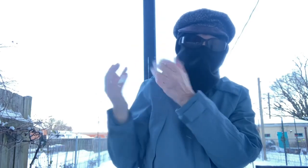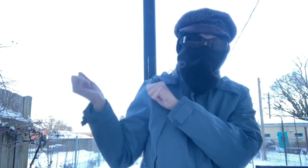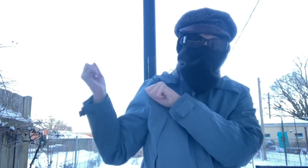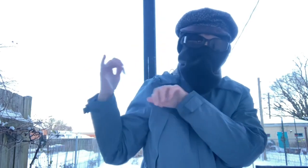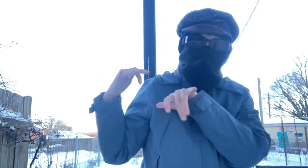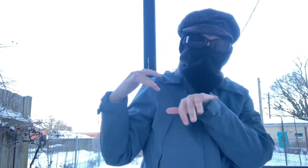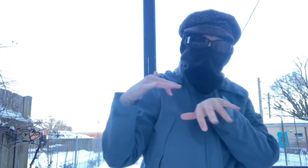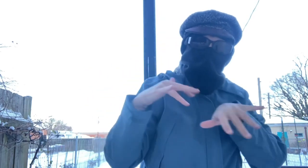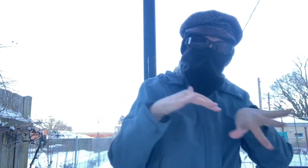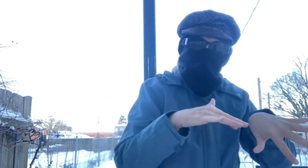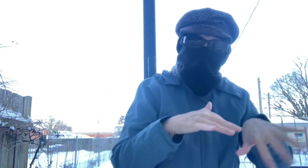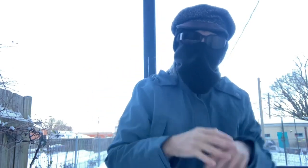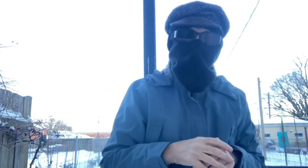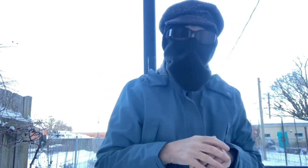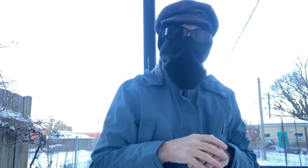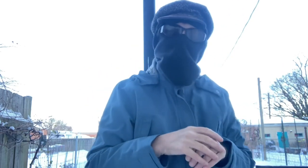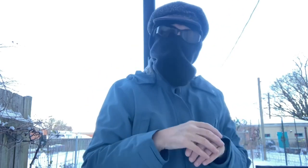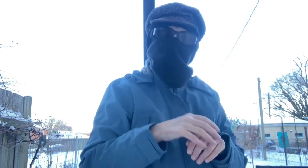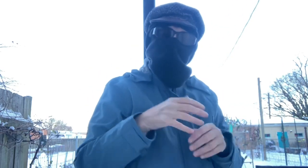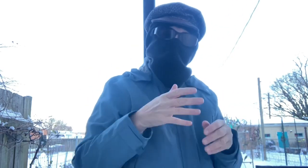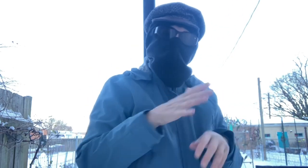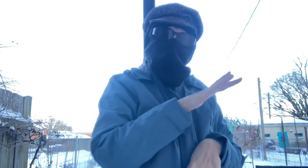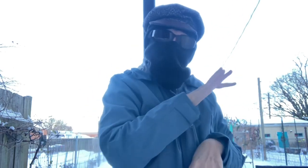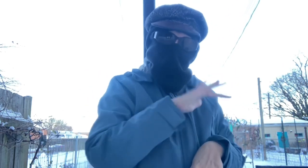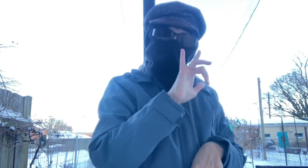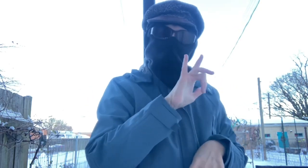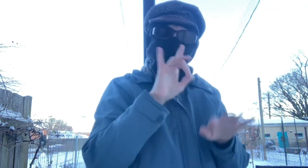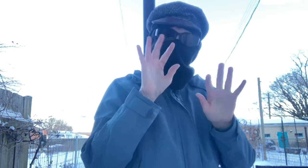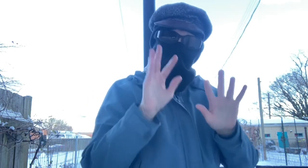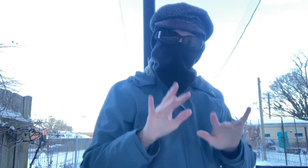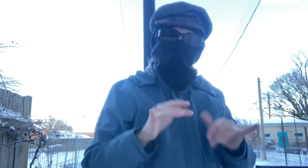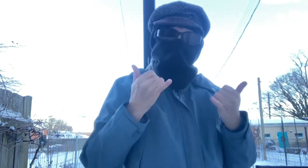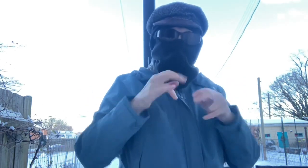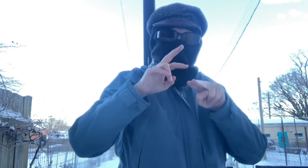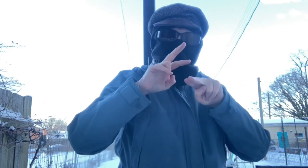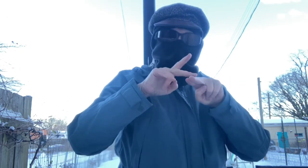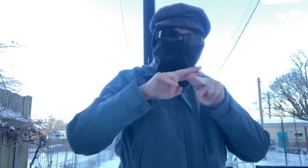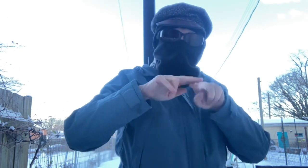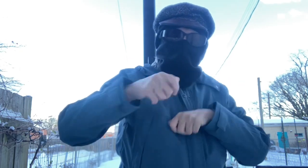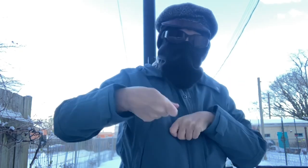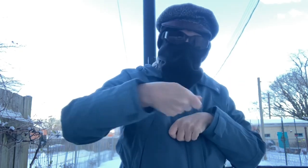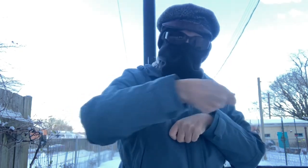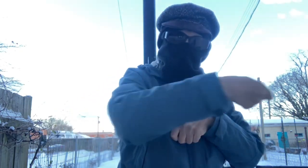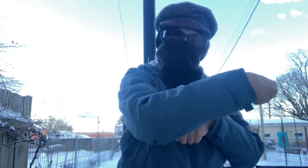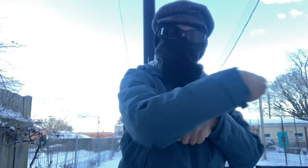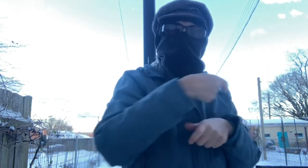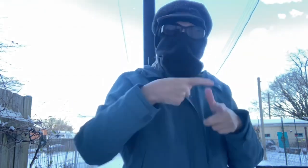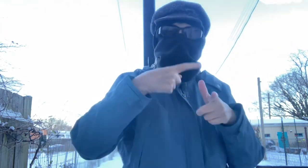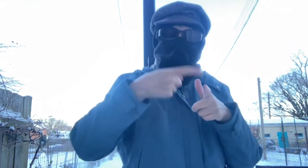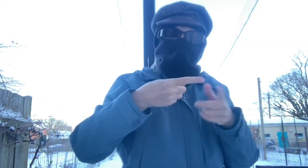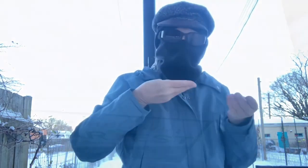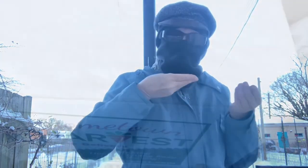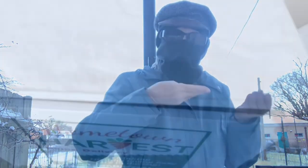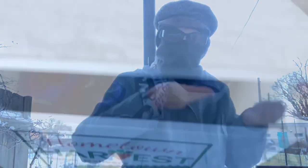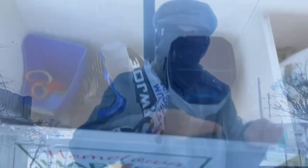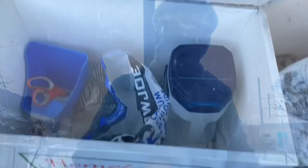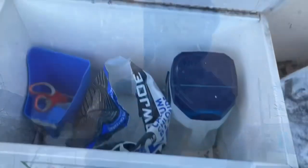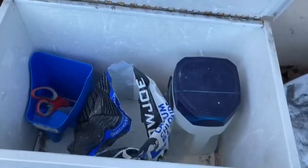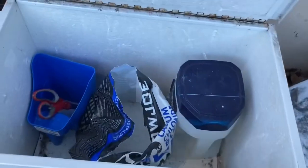And a bunch of the birds are up there in the trees waiting to come over. Now I've got the snow cleared, and it's